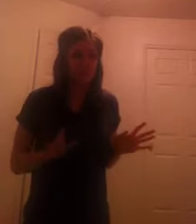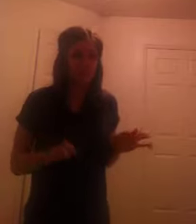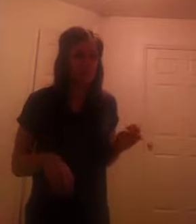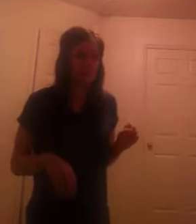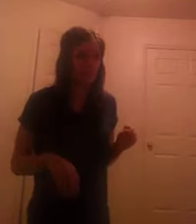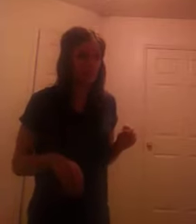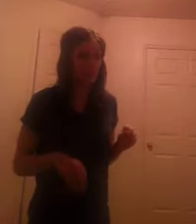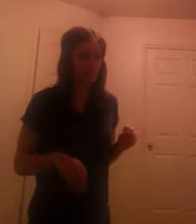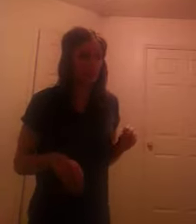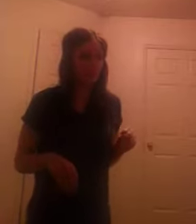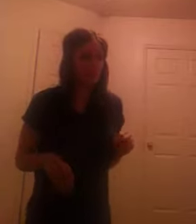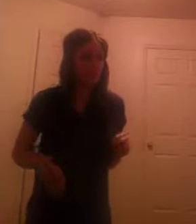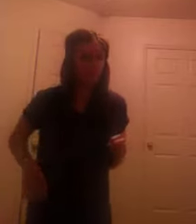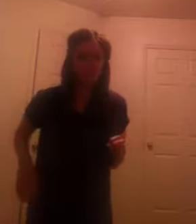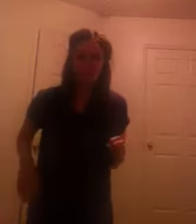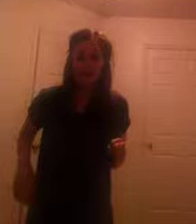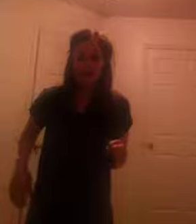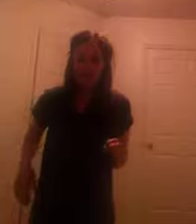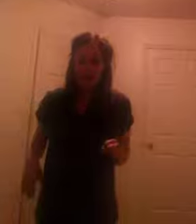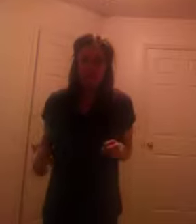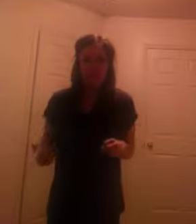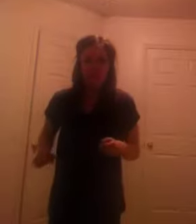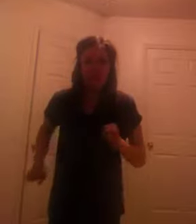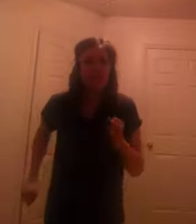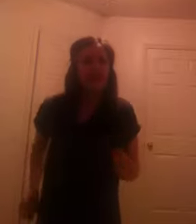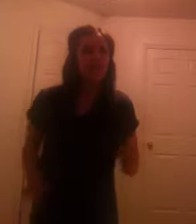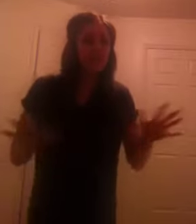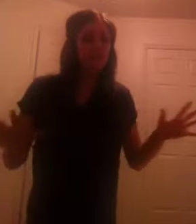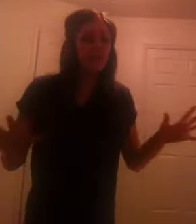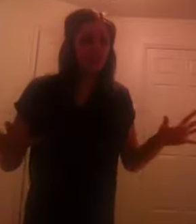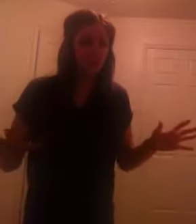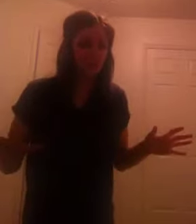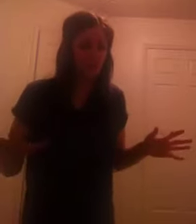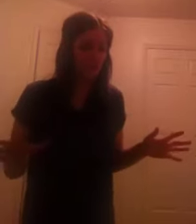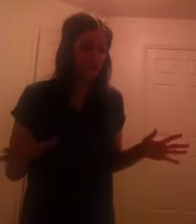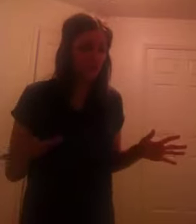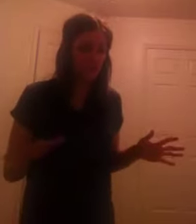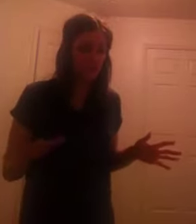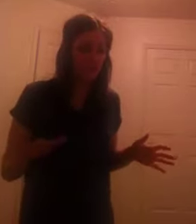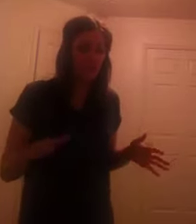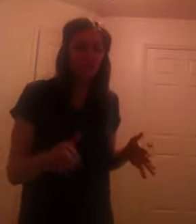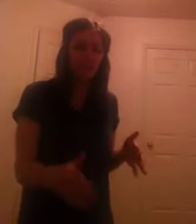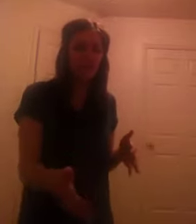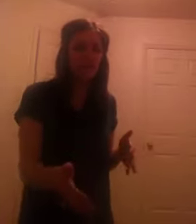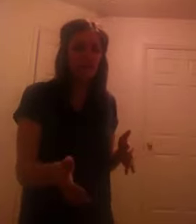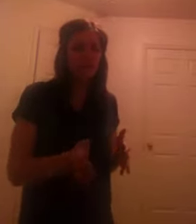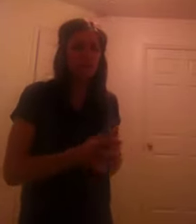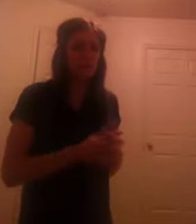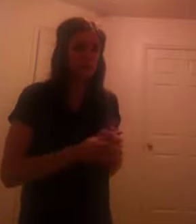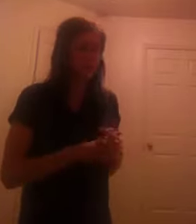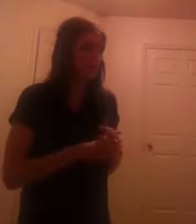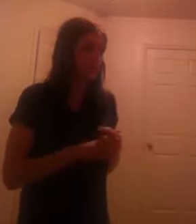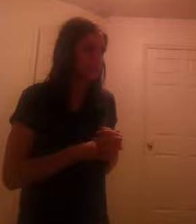definitely didn't need a rope. Kyle took a step back, and he leapt off the ledge and landed in the soft sand